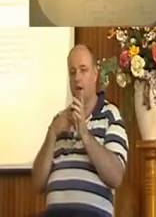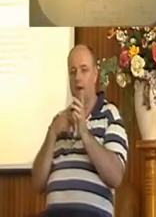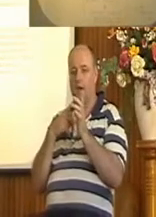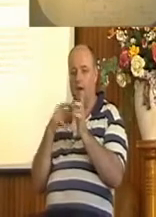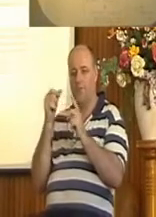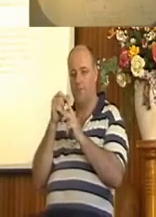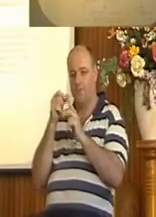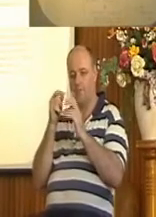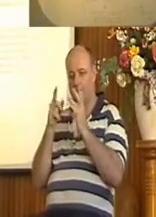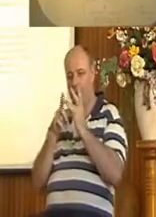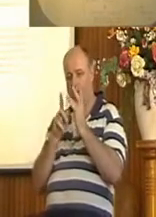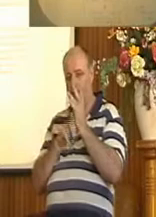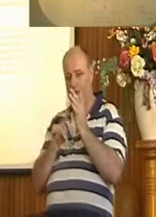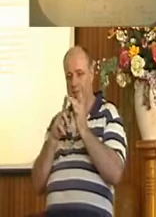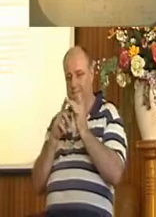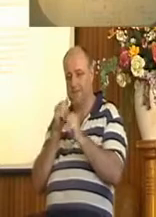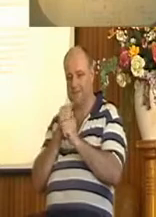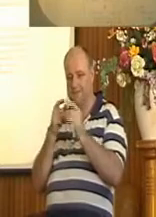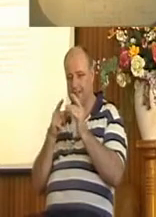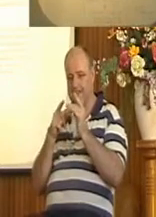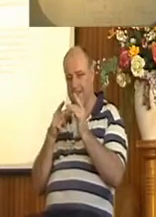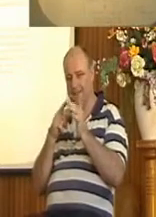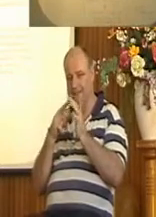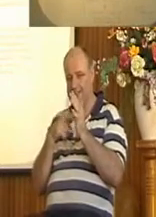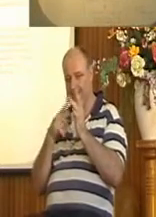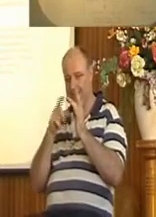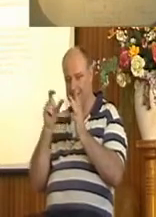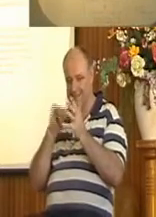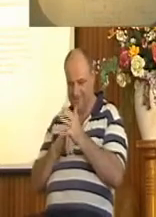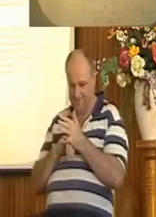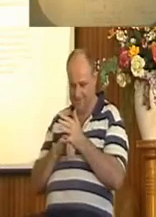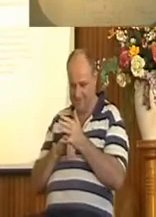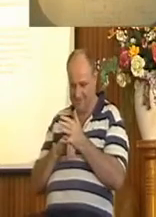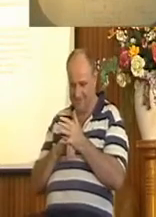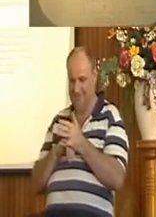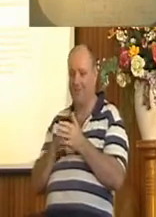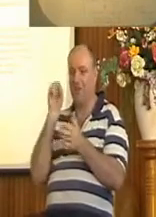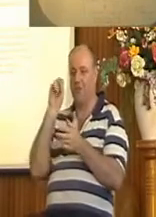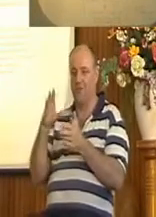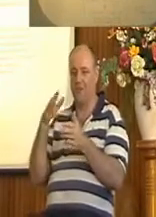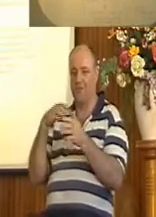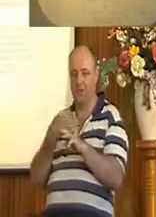Apologetics. Learn a new word. Throw it into your conversation. Amaze your friends.